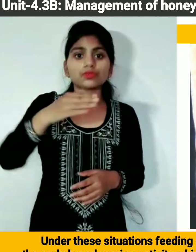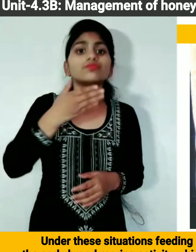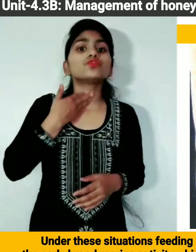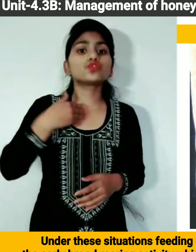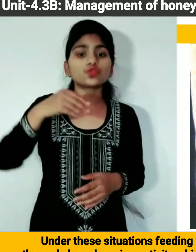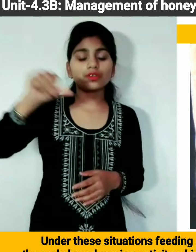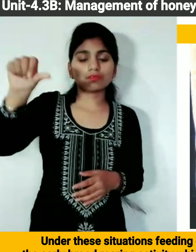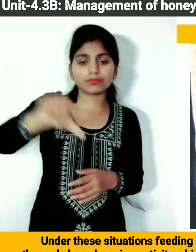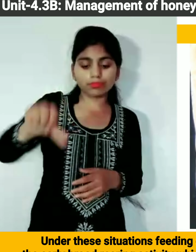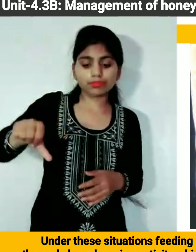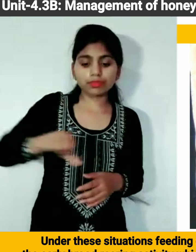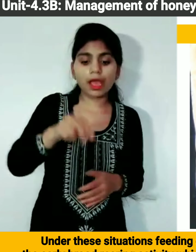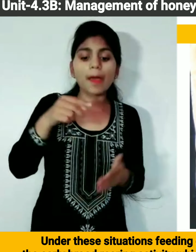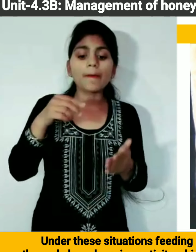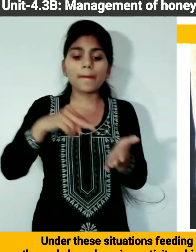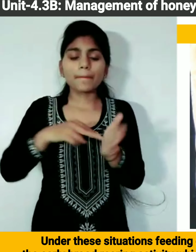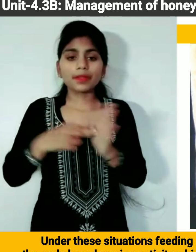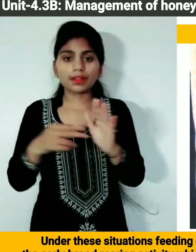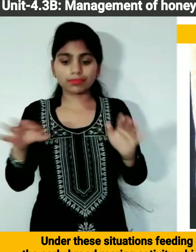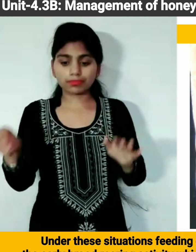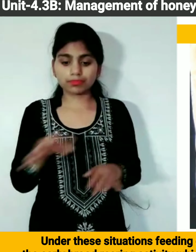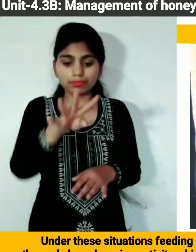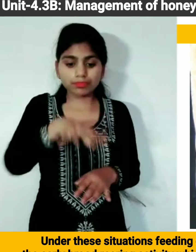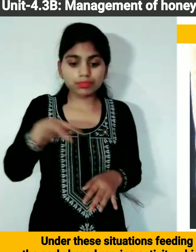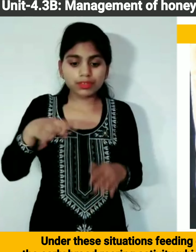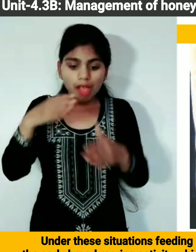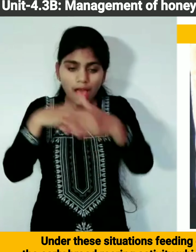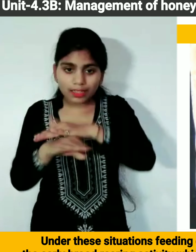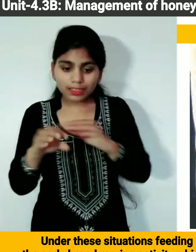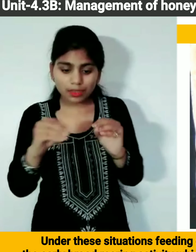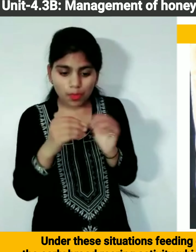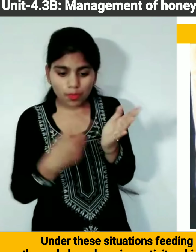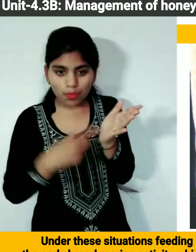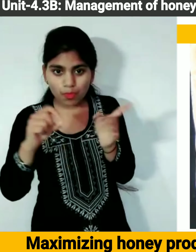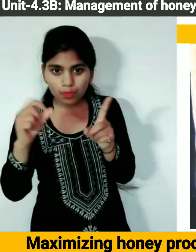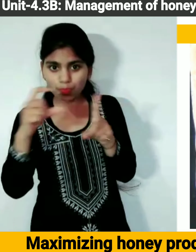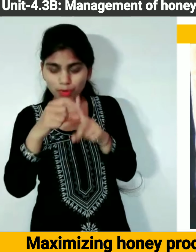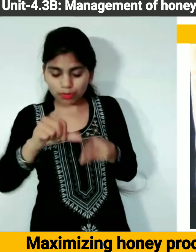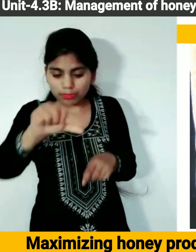be given inside the hives only.